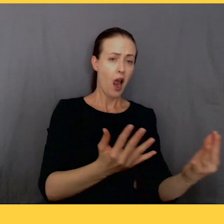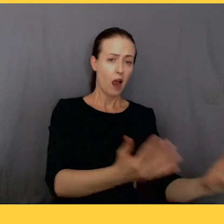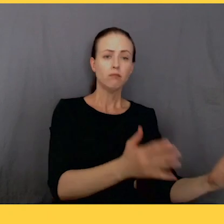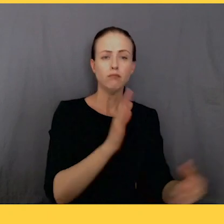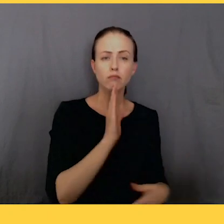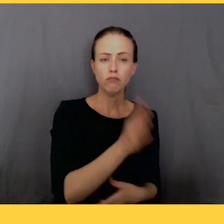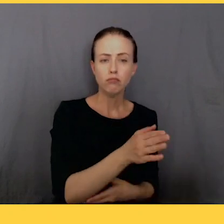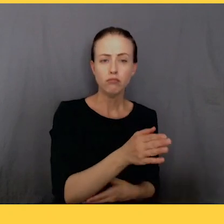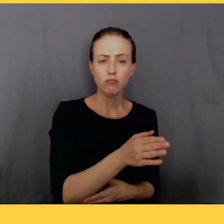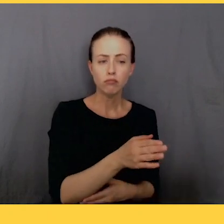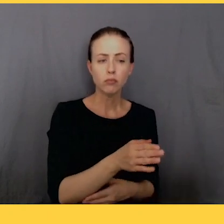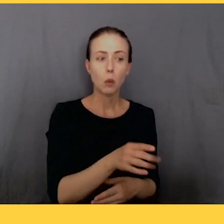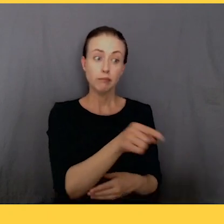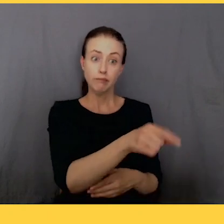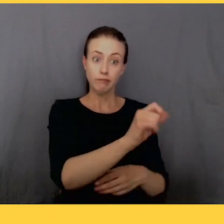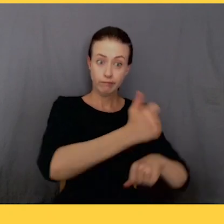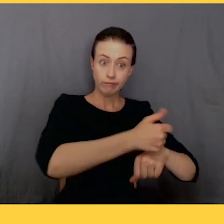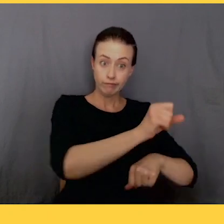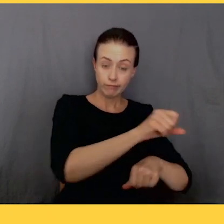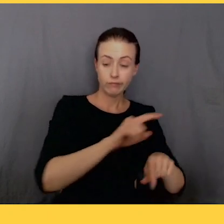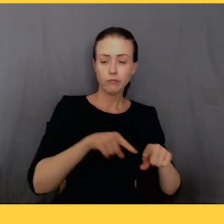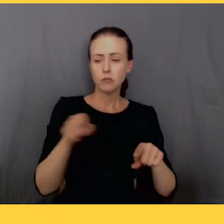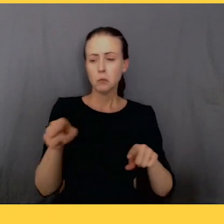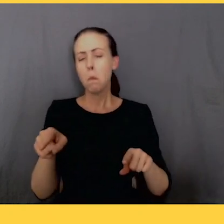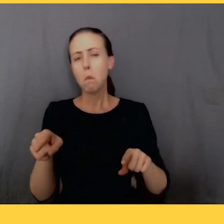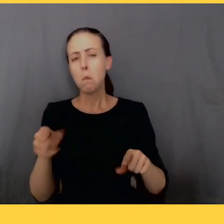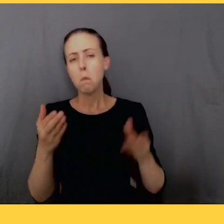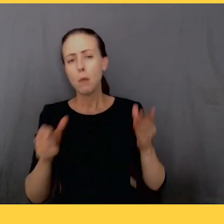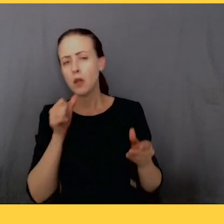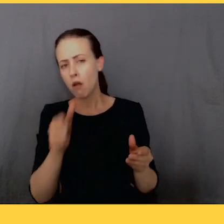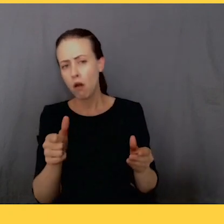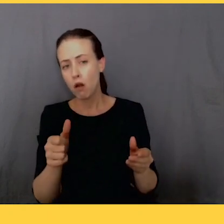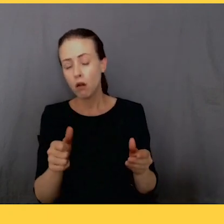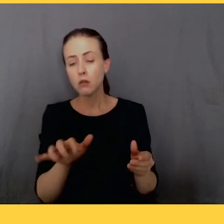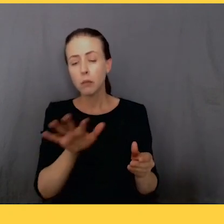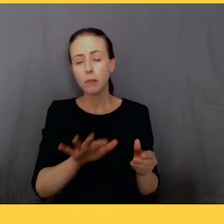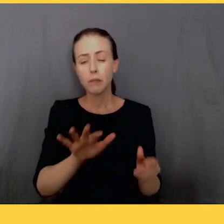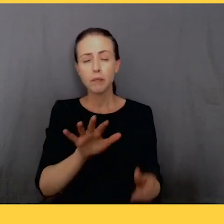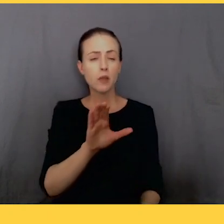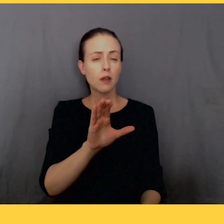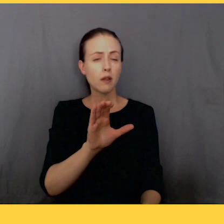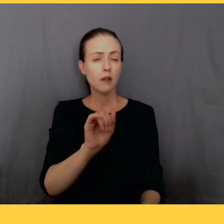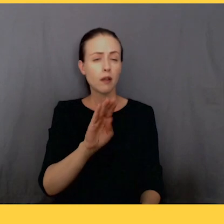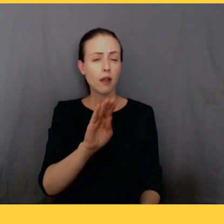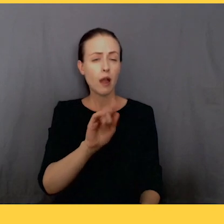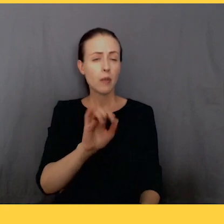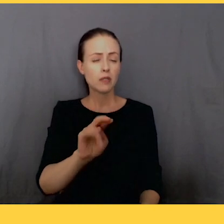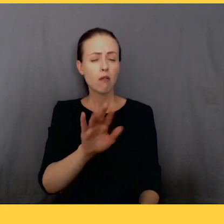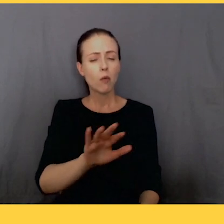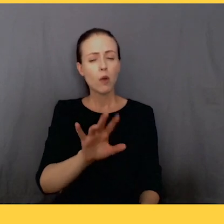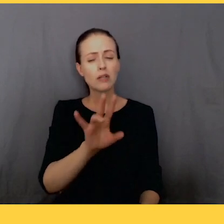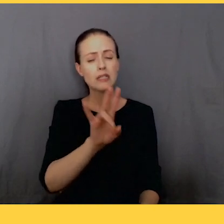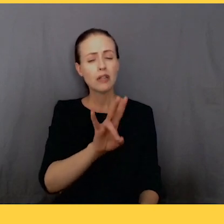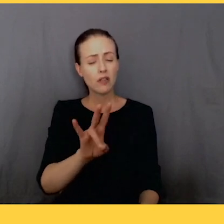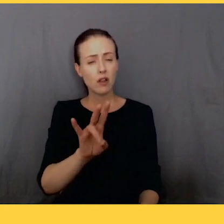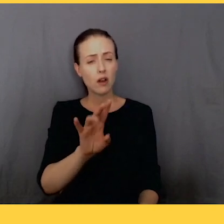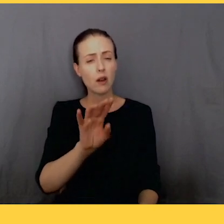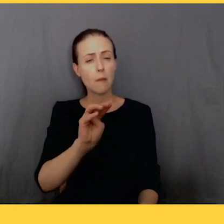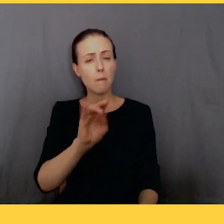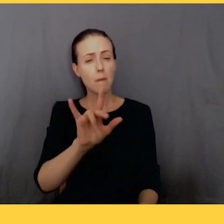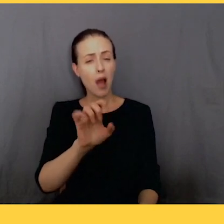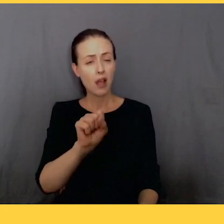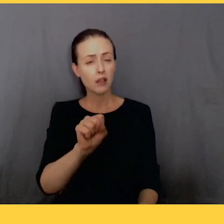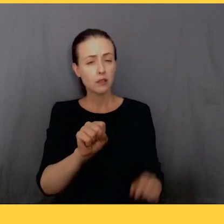conductor. In the area of Cabazon, we have roughly 77 miles of circuits that are